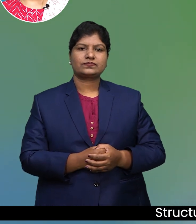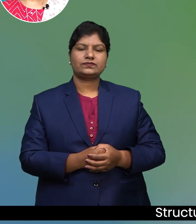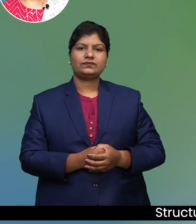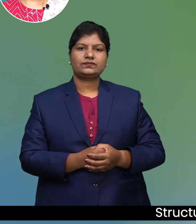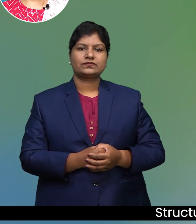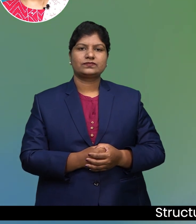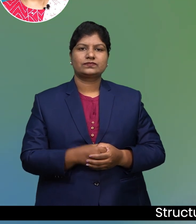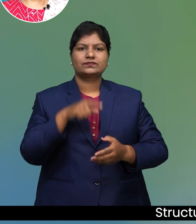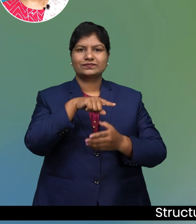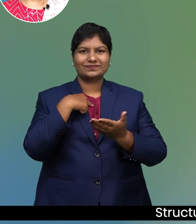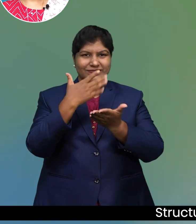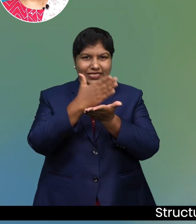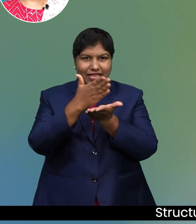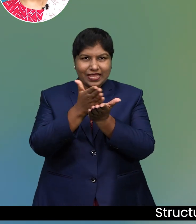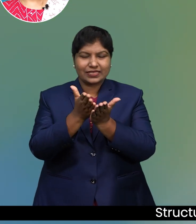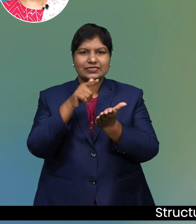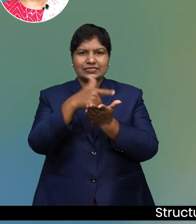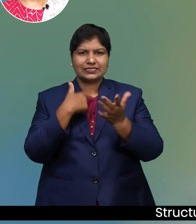Structure of human ovum.